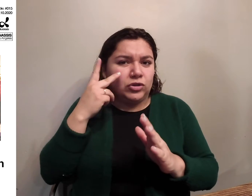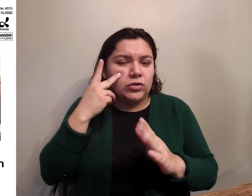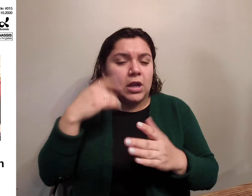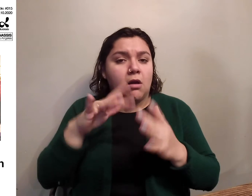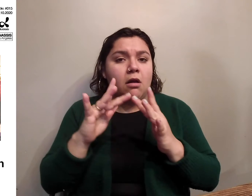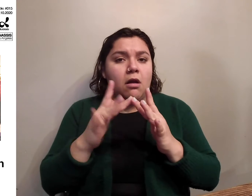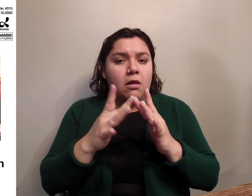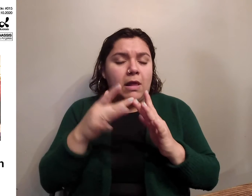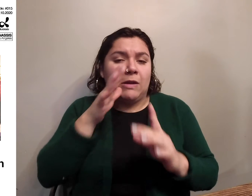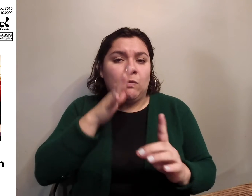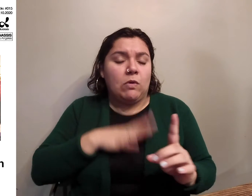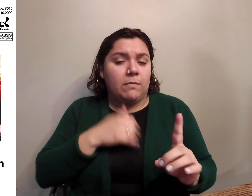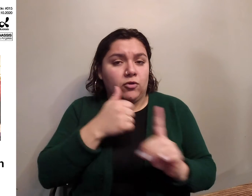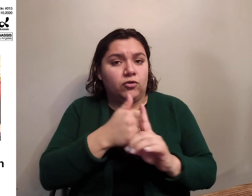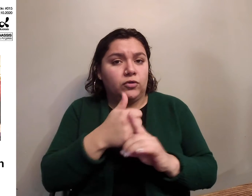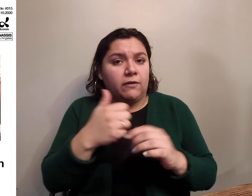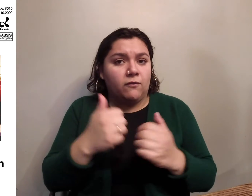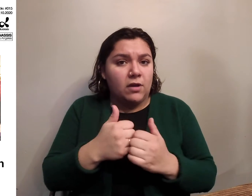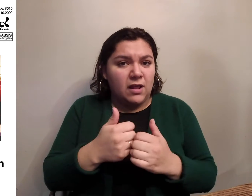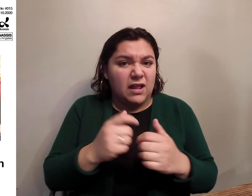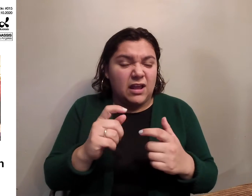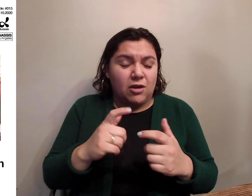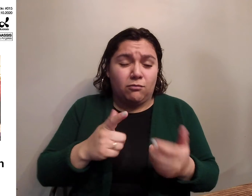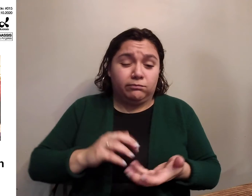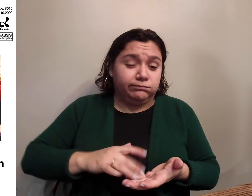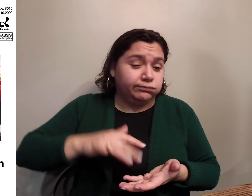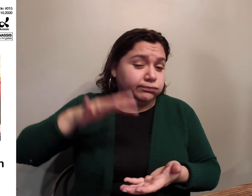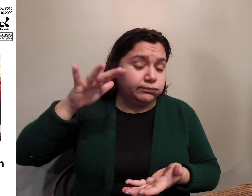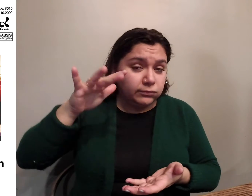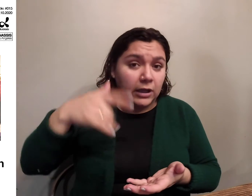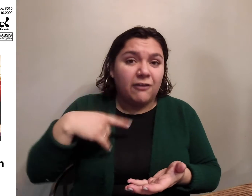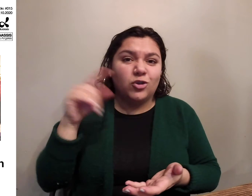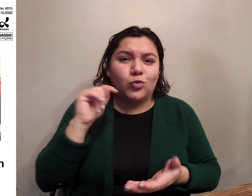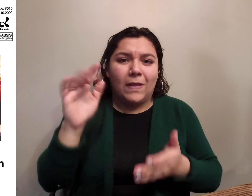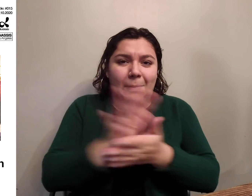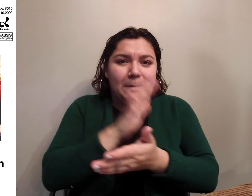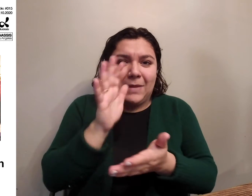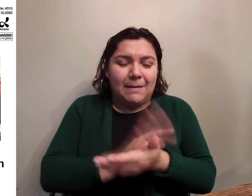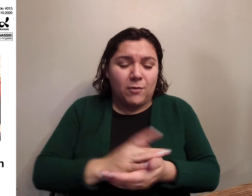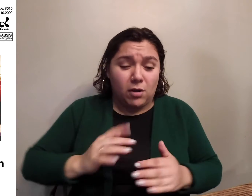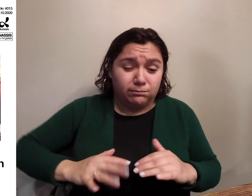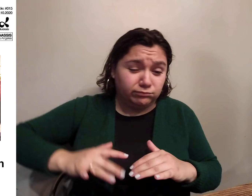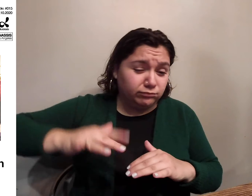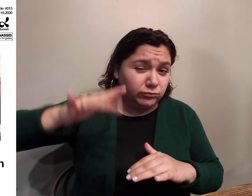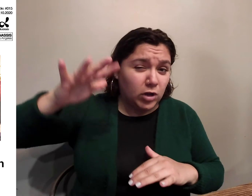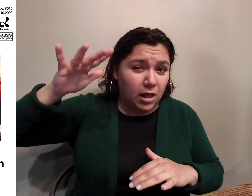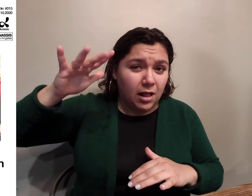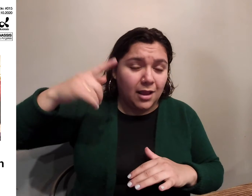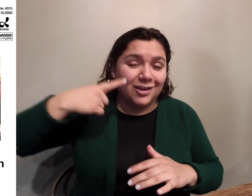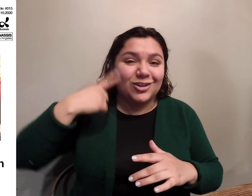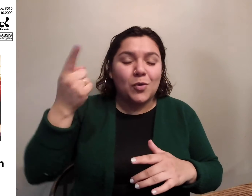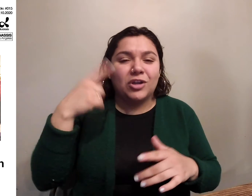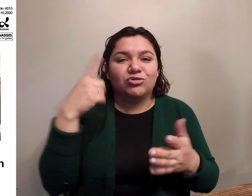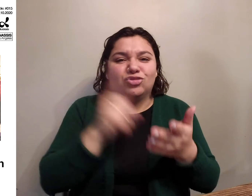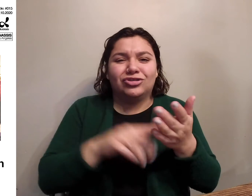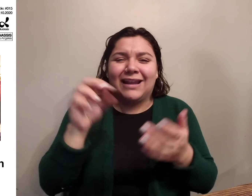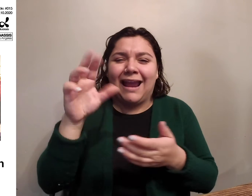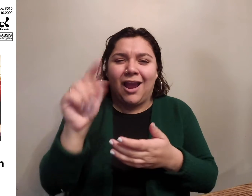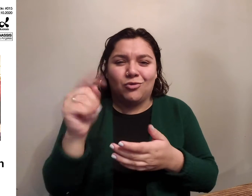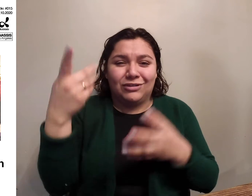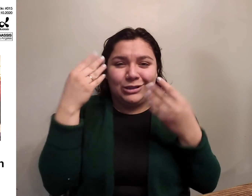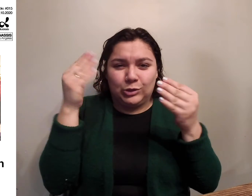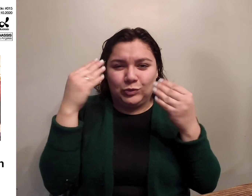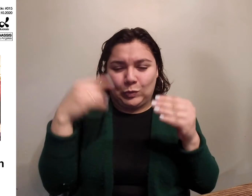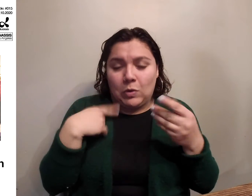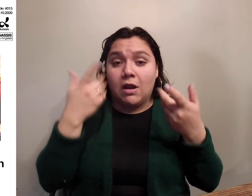woman with enormous stacks of toilet paper going to the checkout line, and then